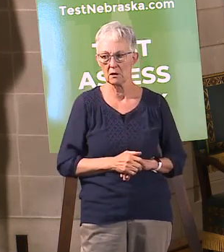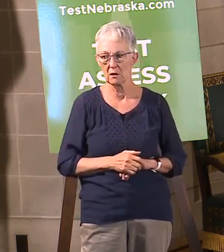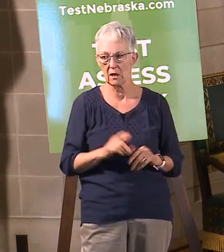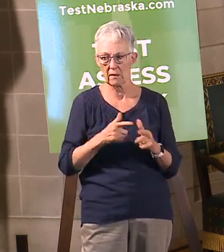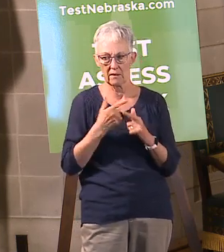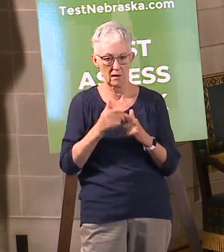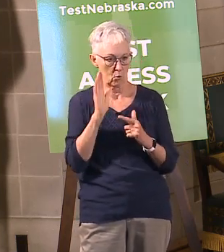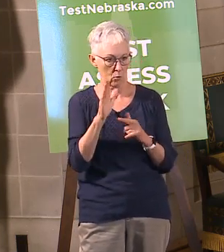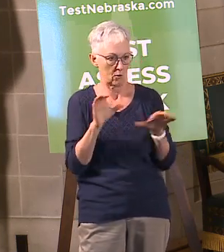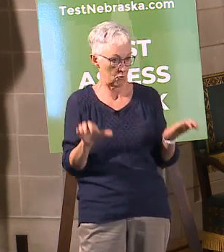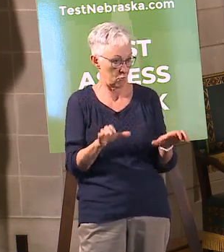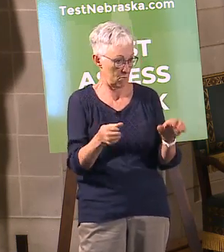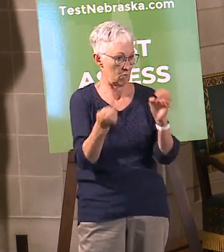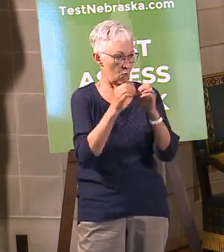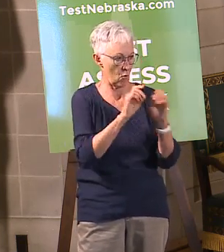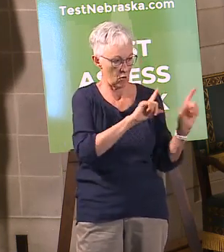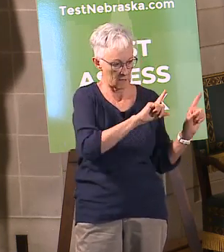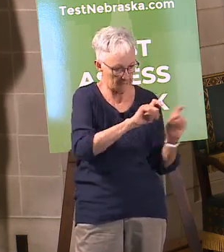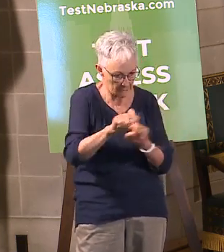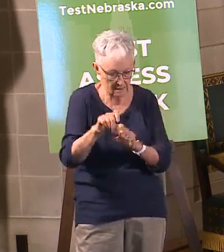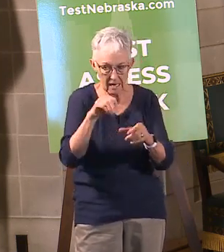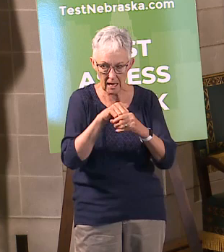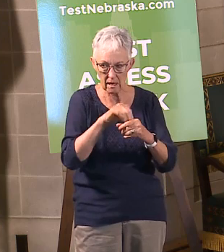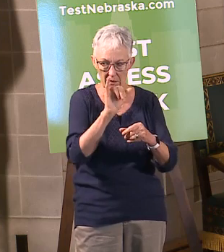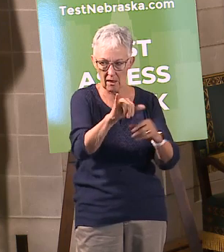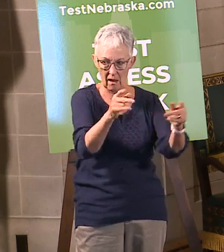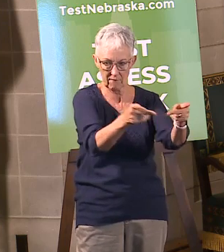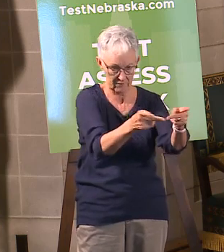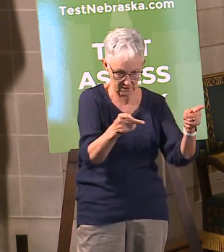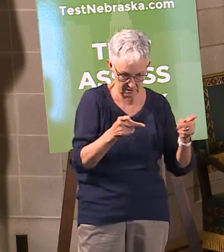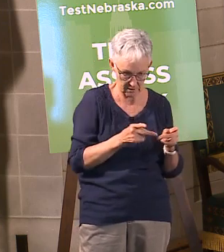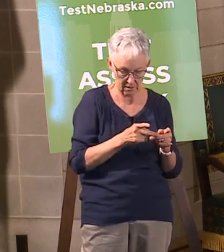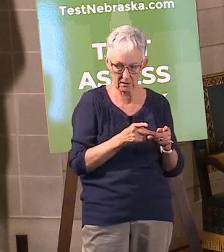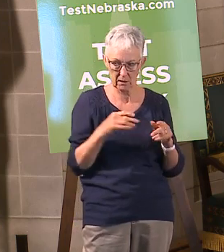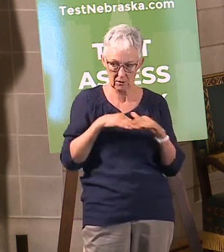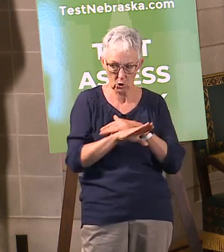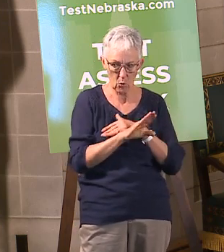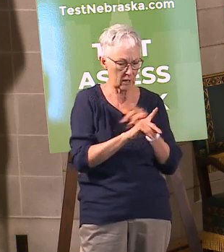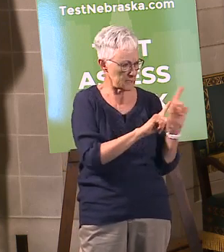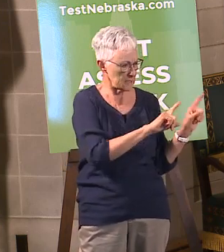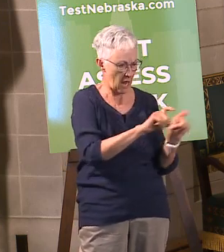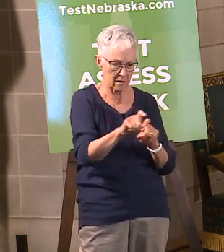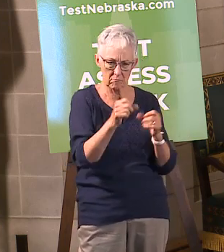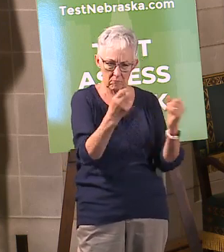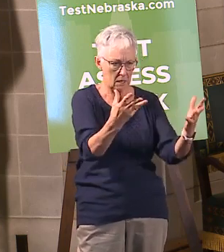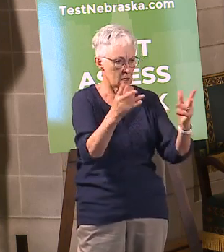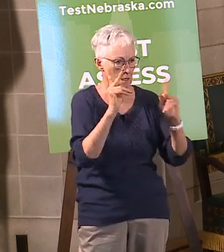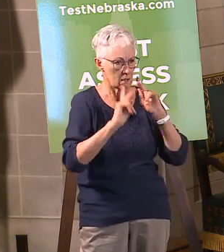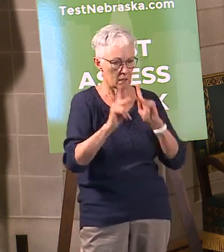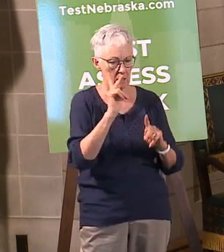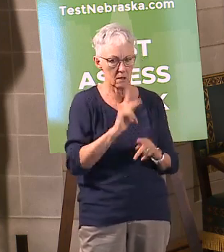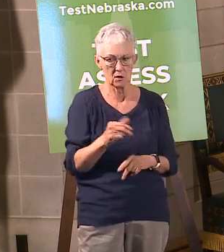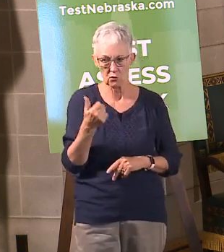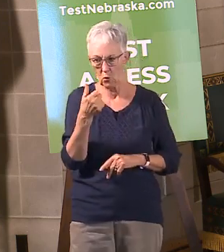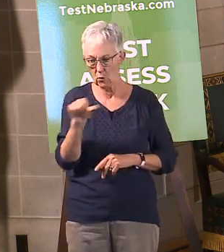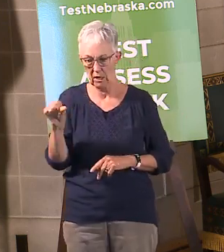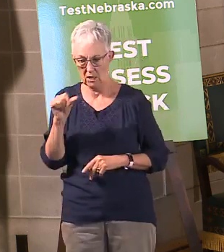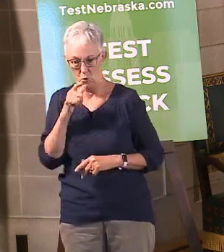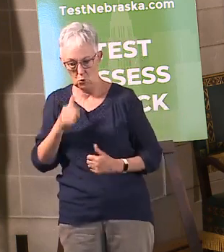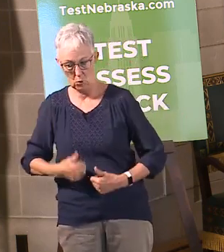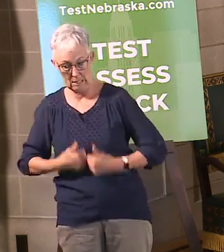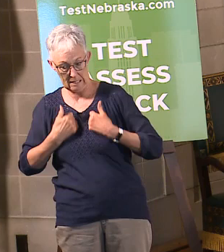is conducted at the facility. Any facility that has a resident or staff member test positive for